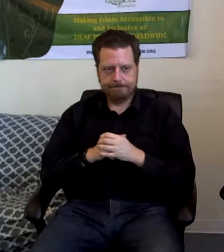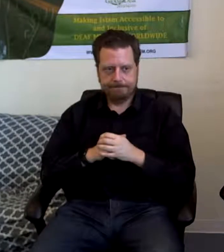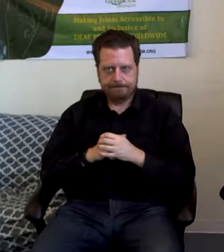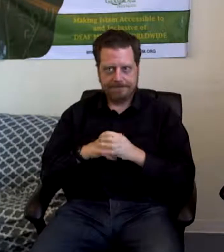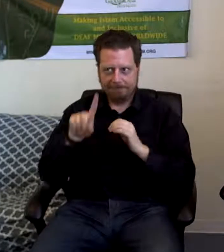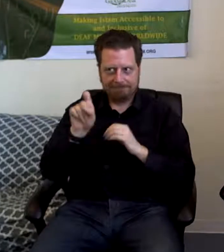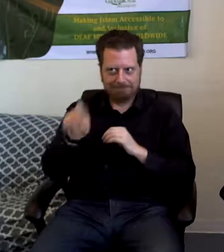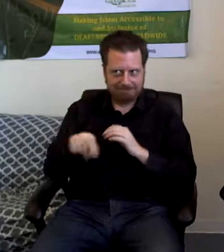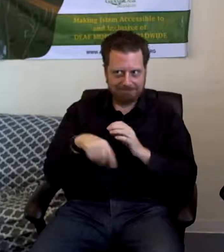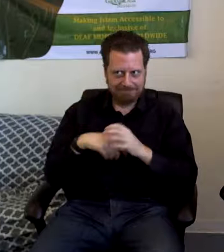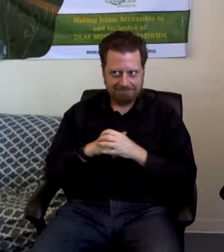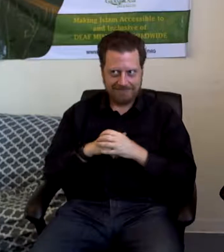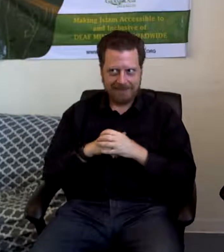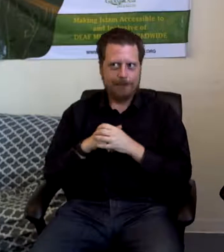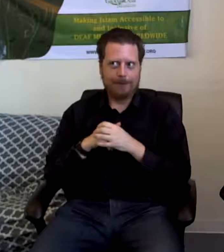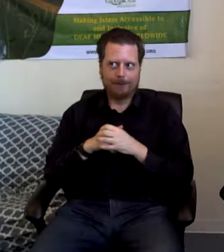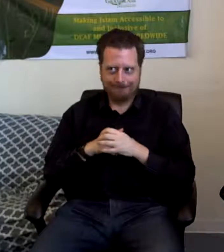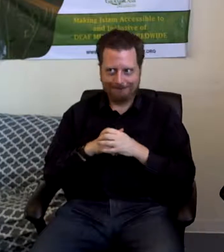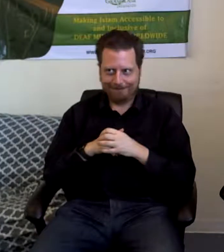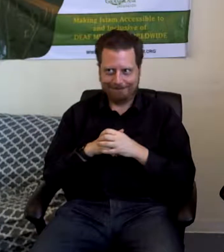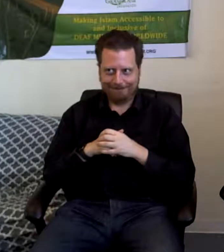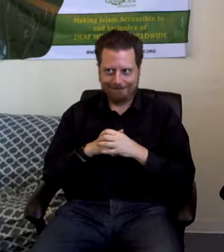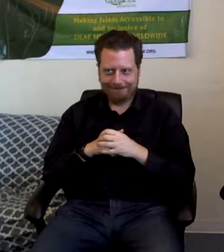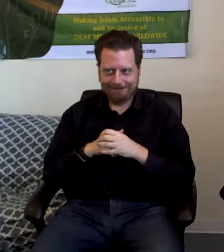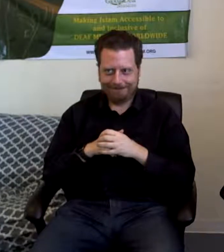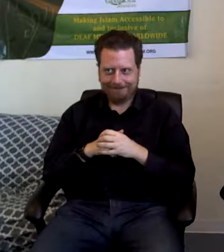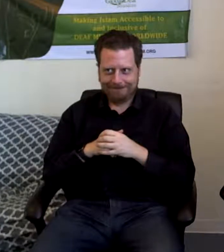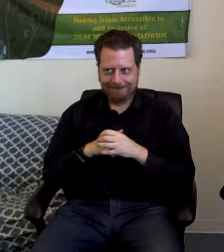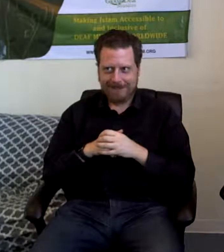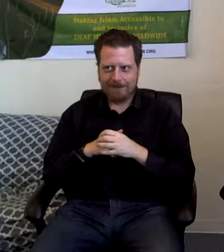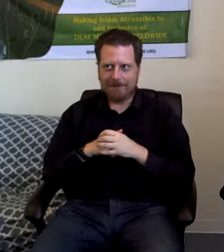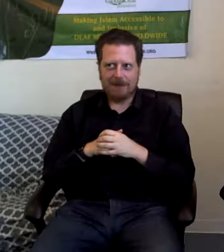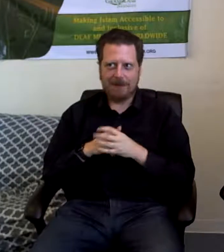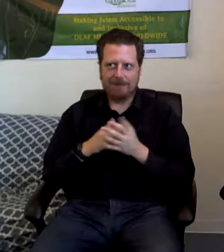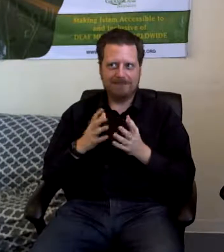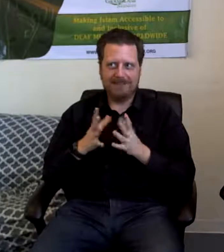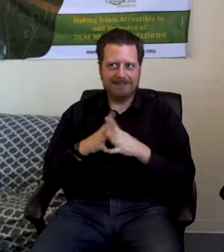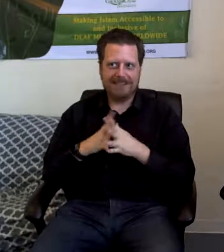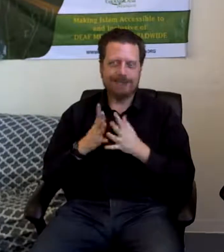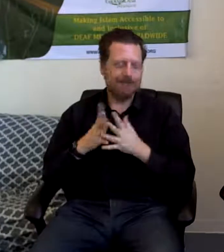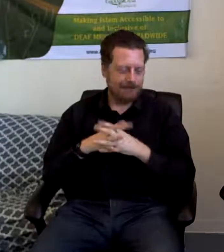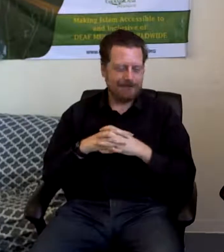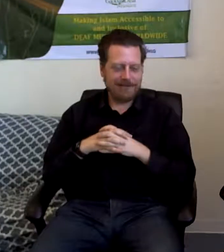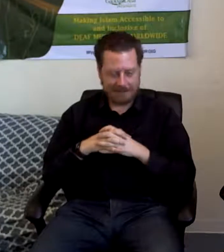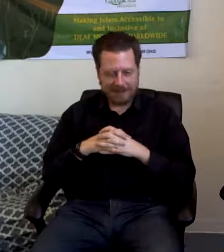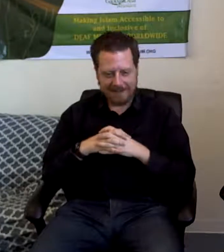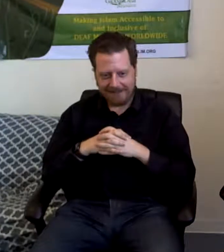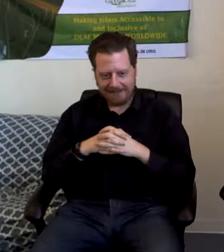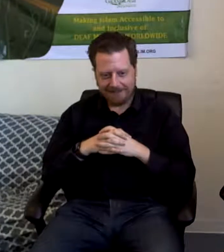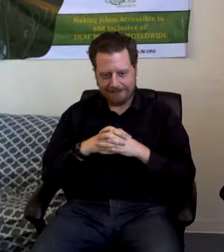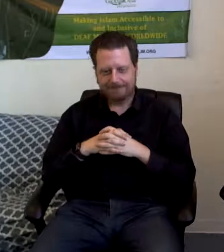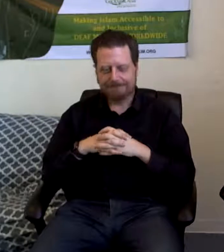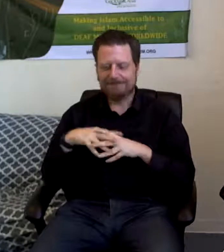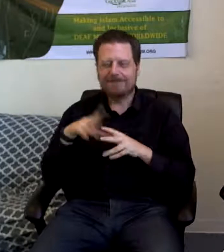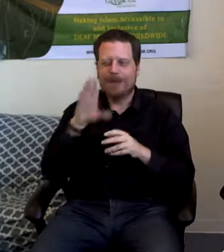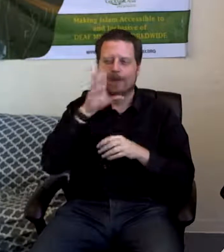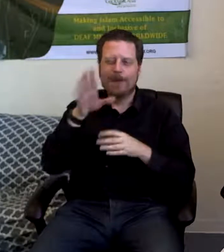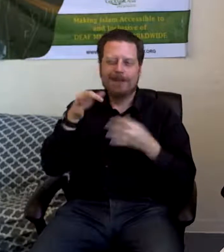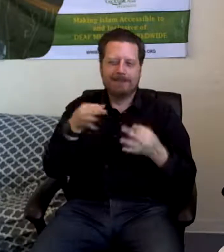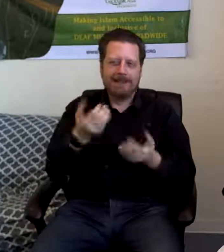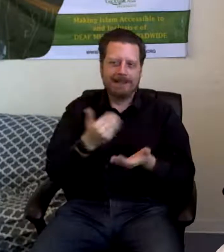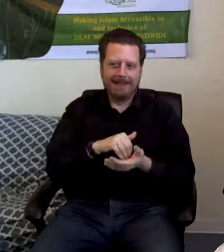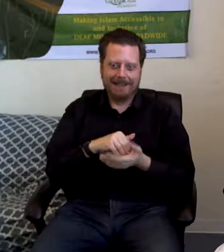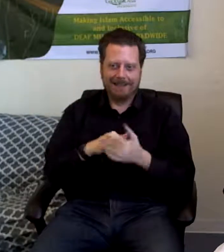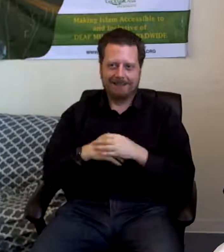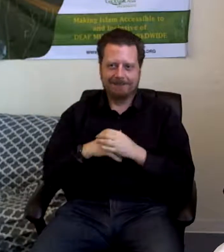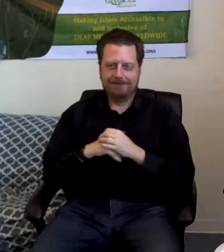I'm asking. No. Did you get the point? Can you explain it again? Yeah, I will explain it.